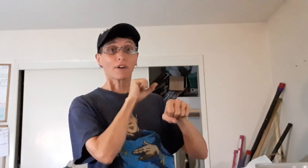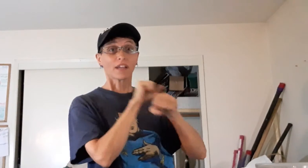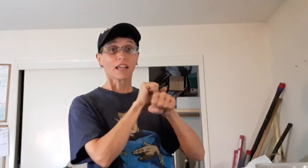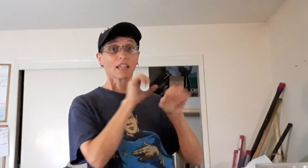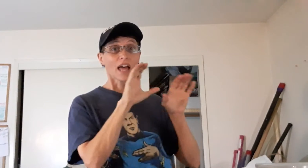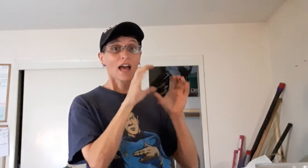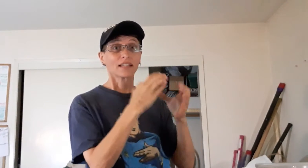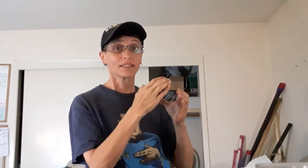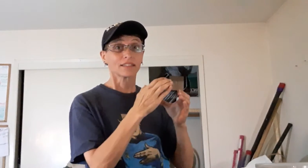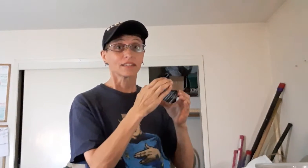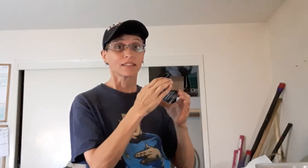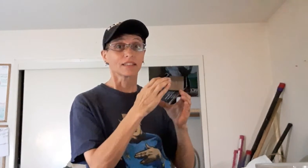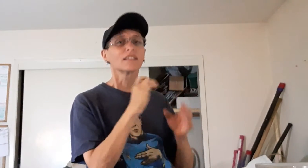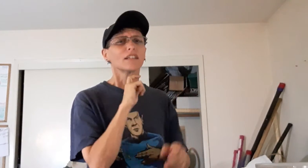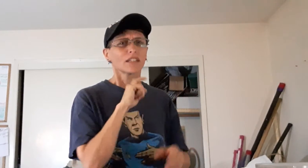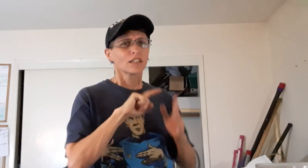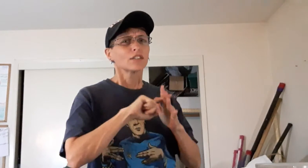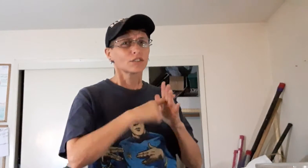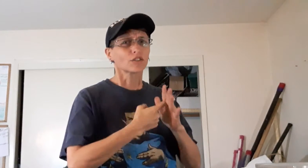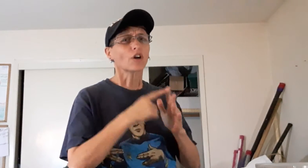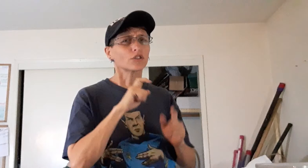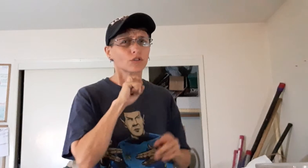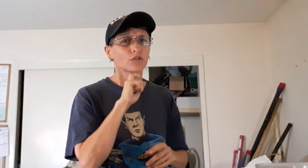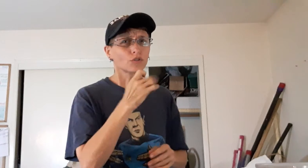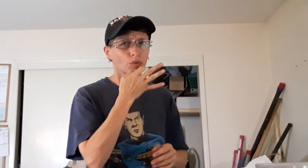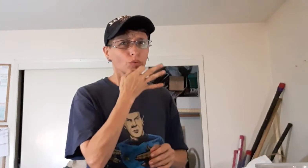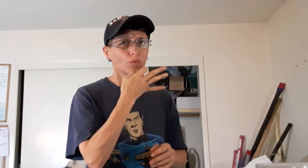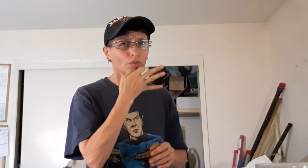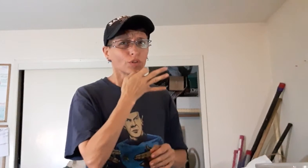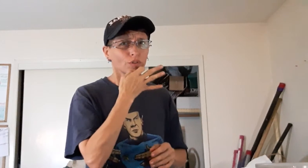Metalworking class starts soon.